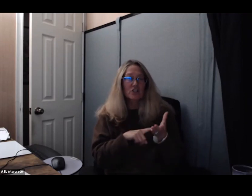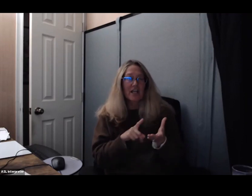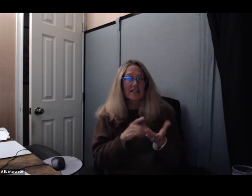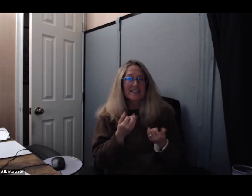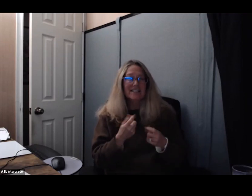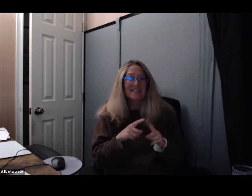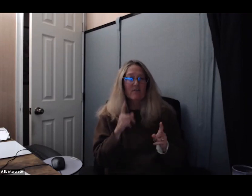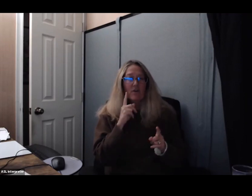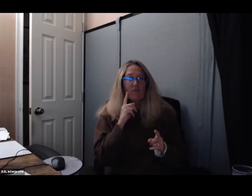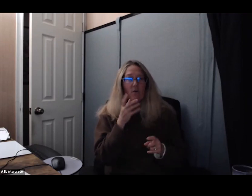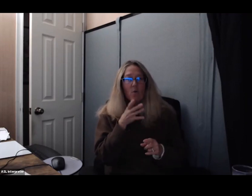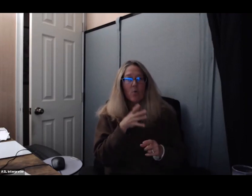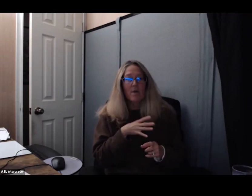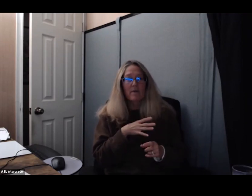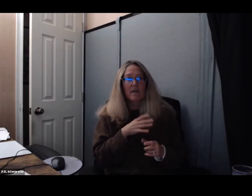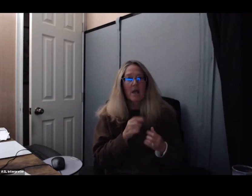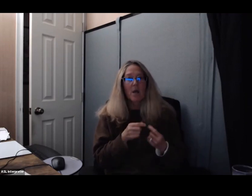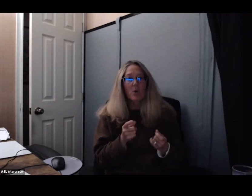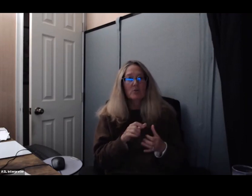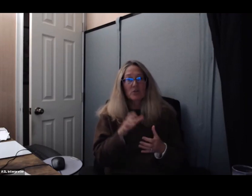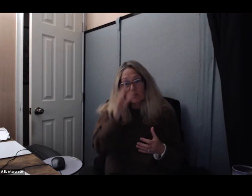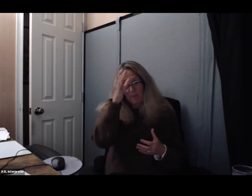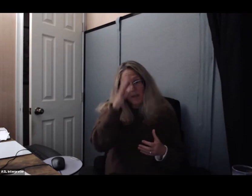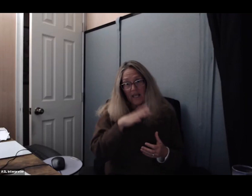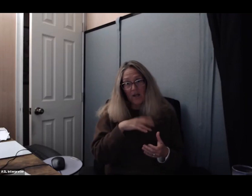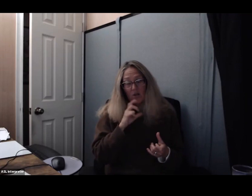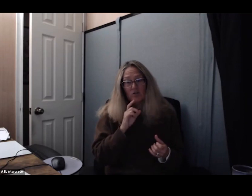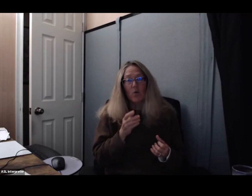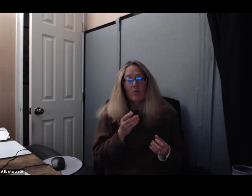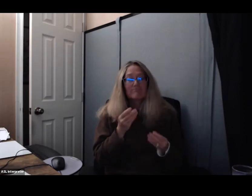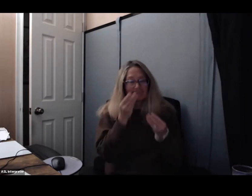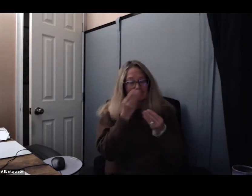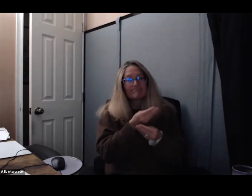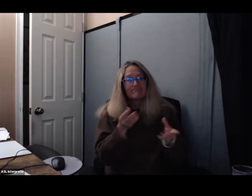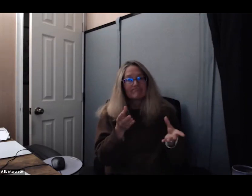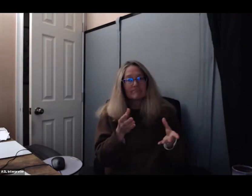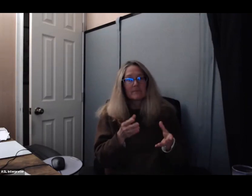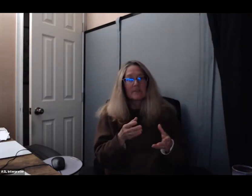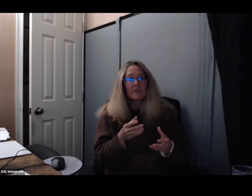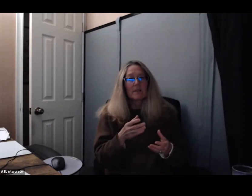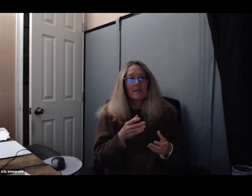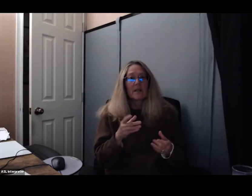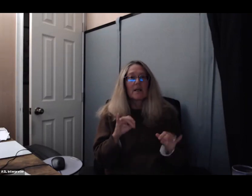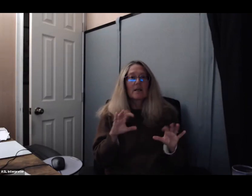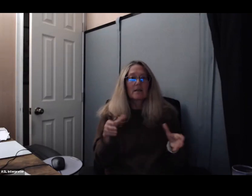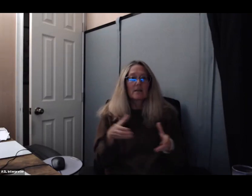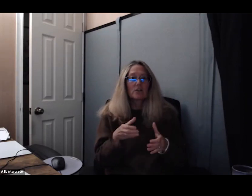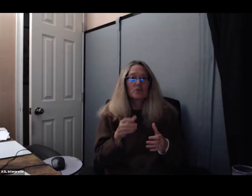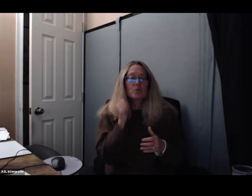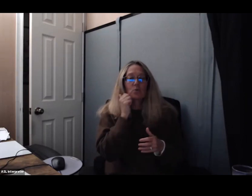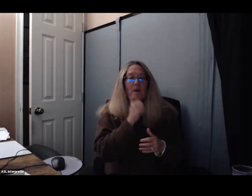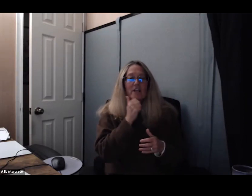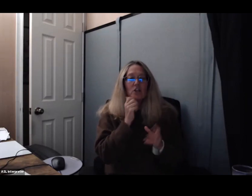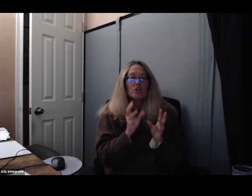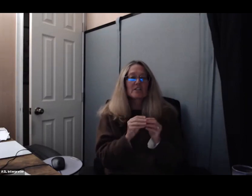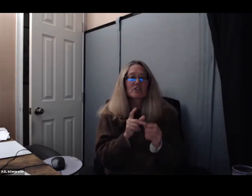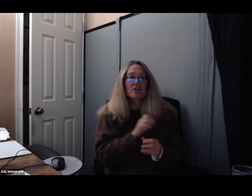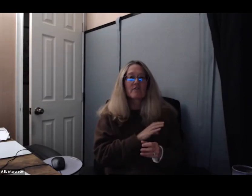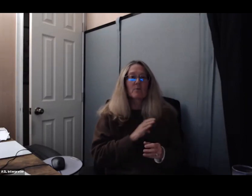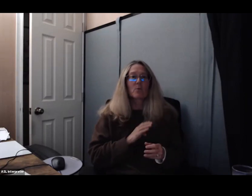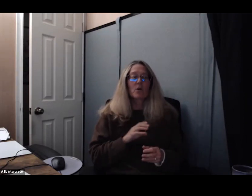different for women as opposed to men. So also raising that awareness as well. I'd like to call us back to regular session of the